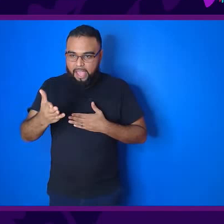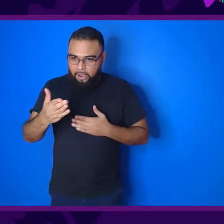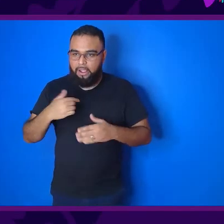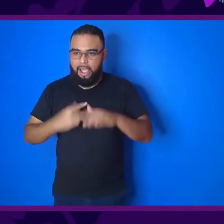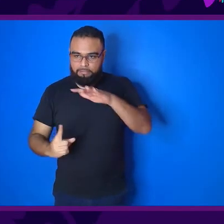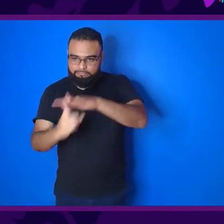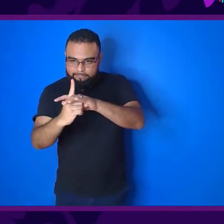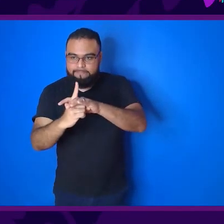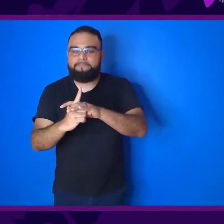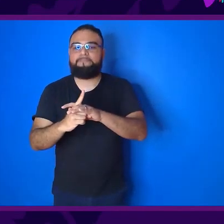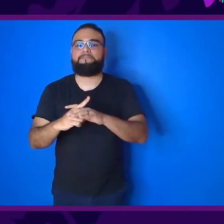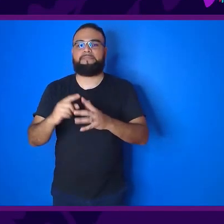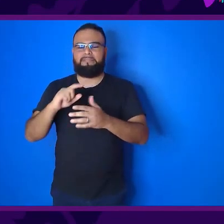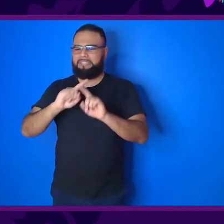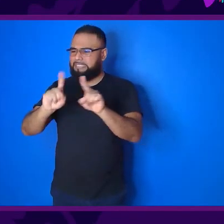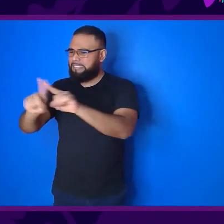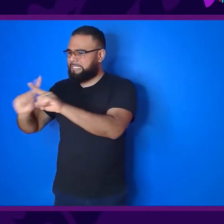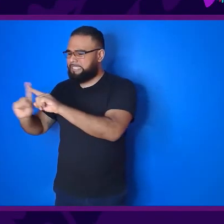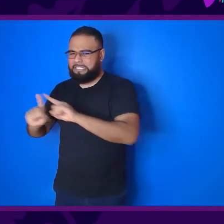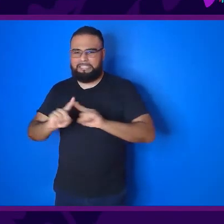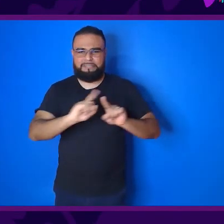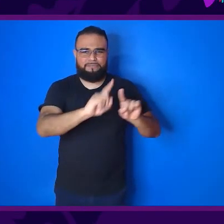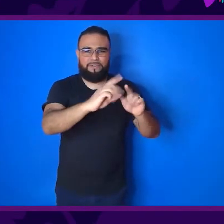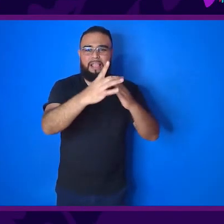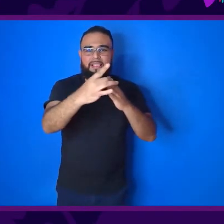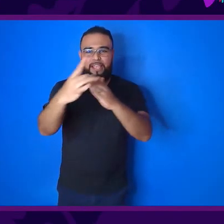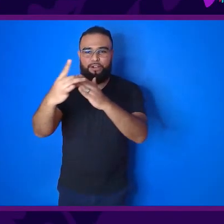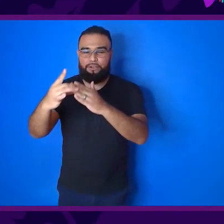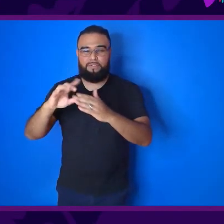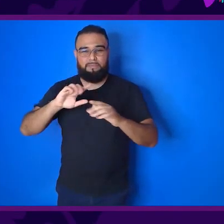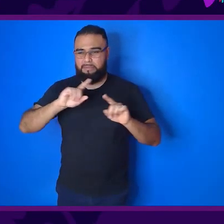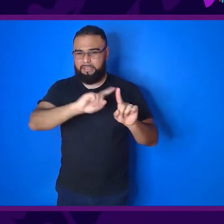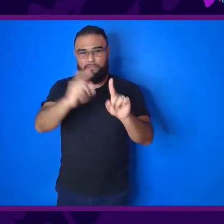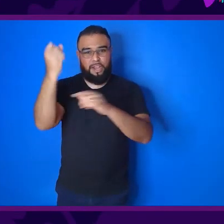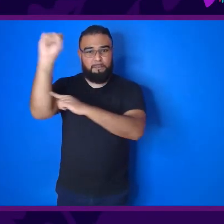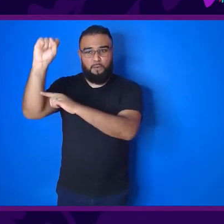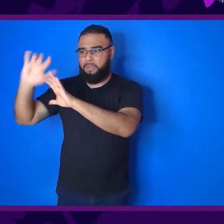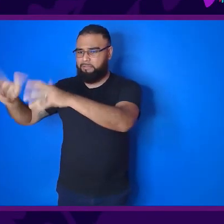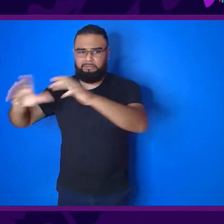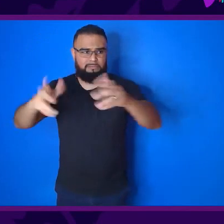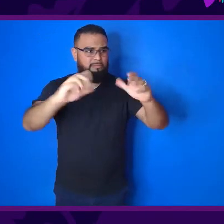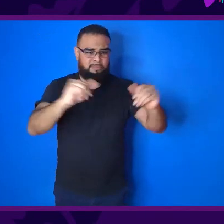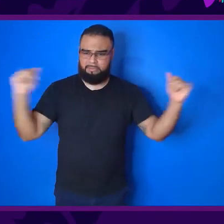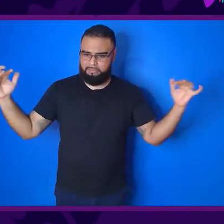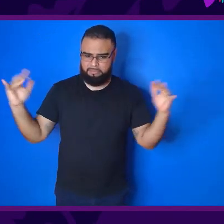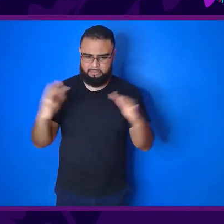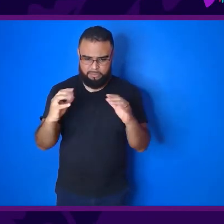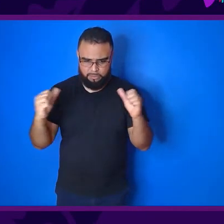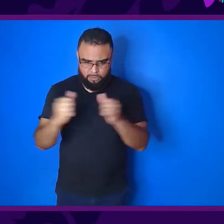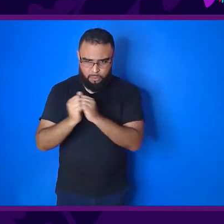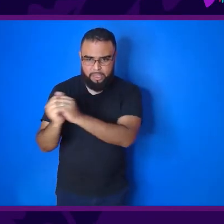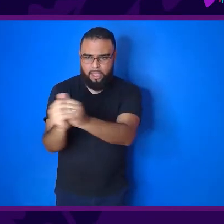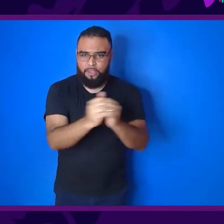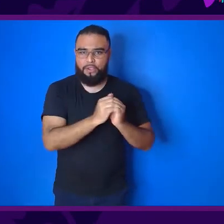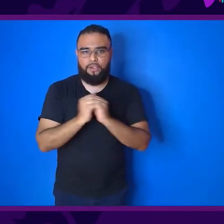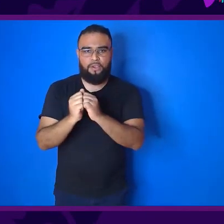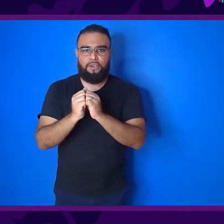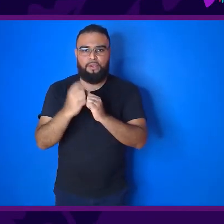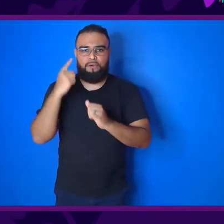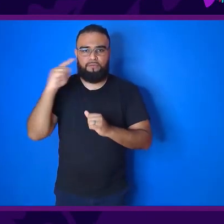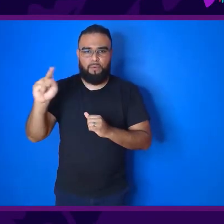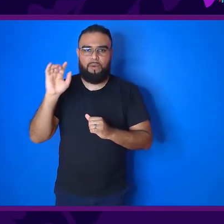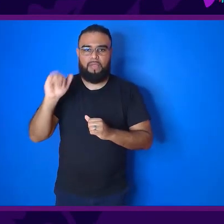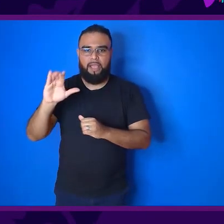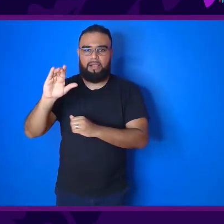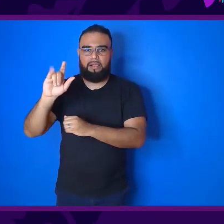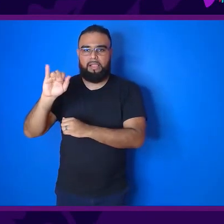you. All these leaders of movements were together calling attention to the climate crisis. And it was a real turning point, and I'm so